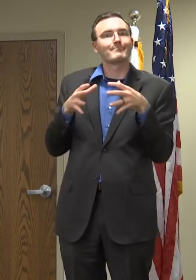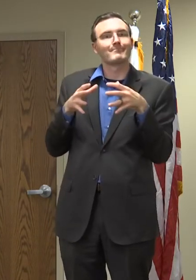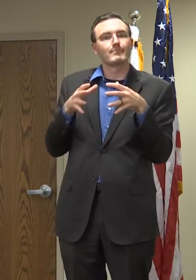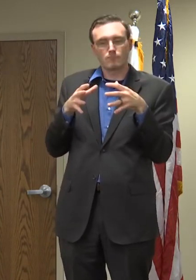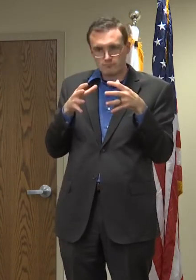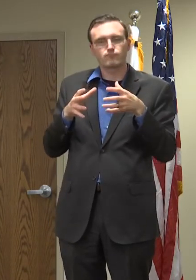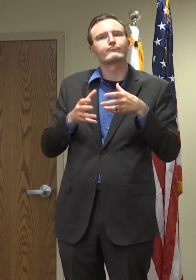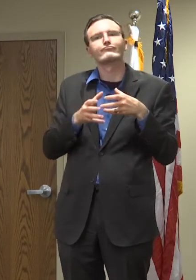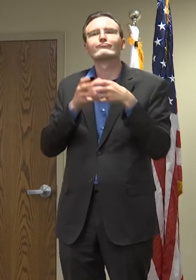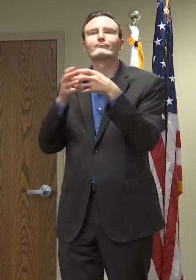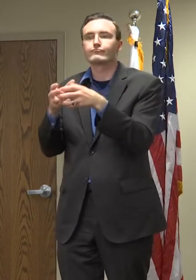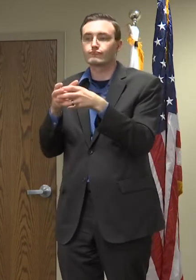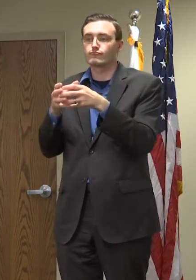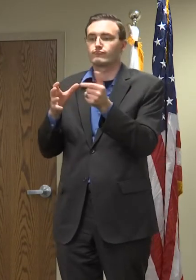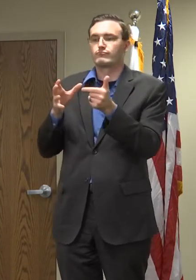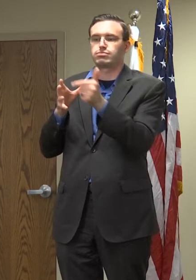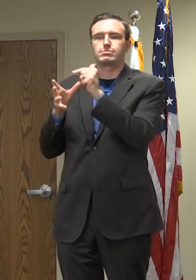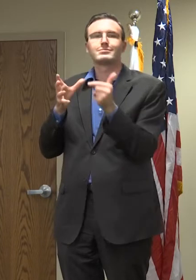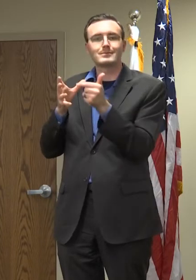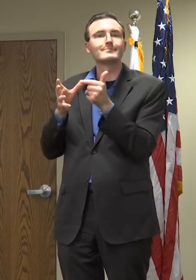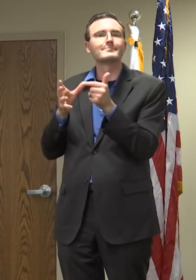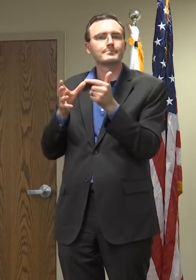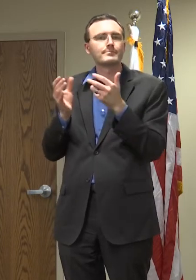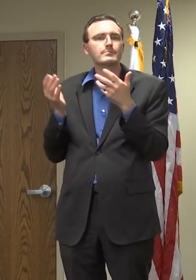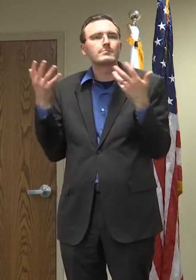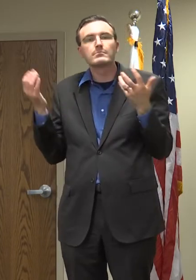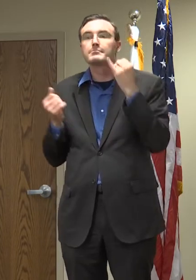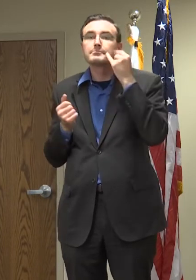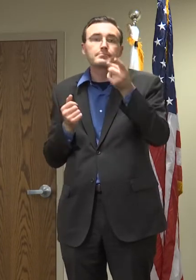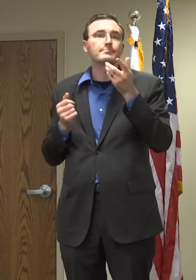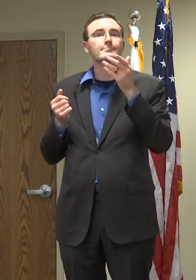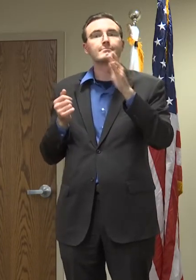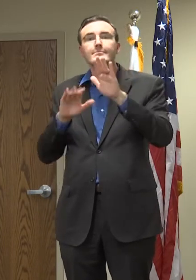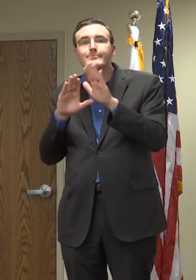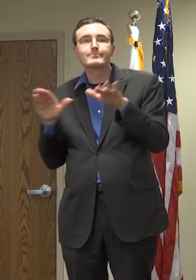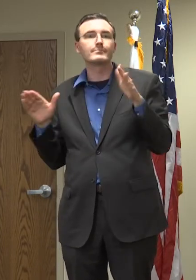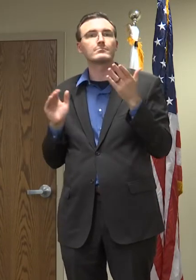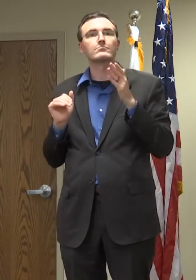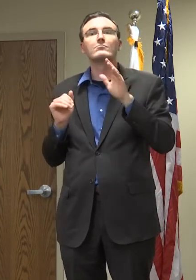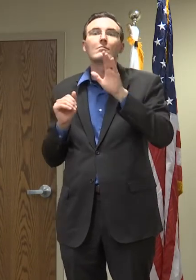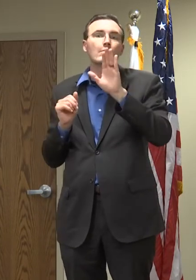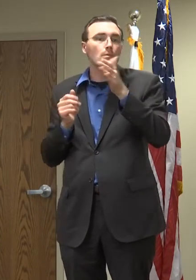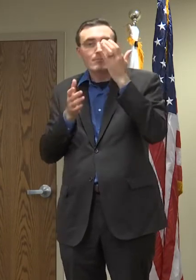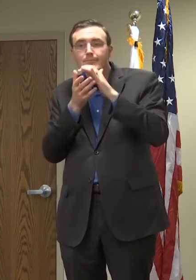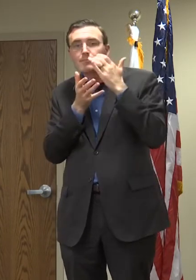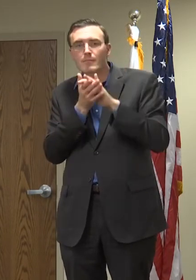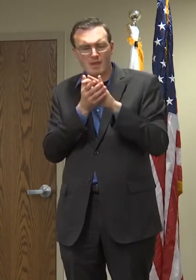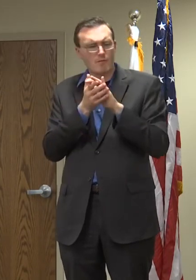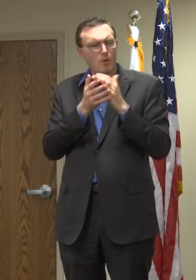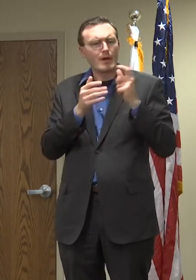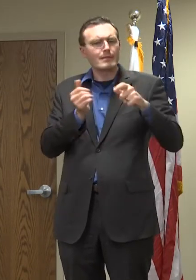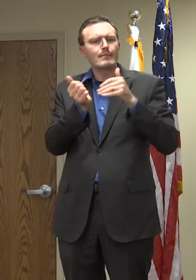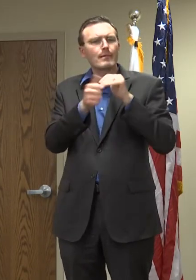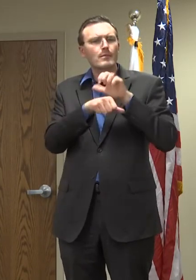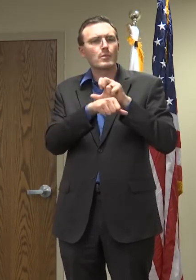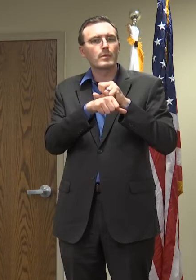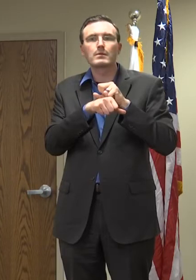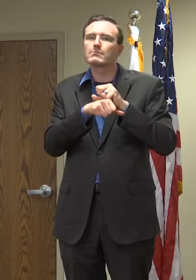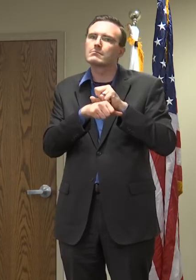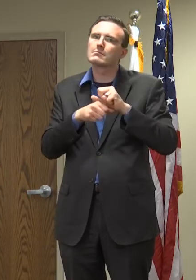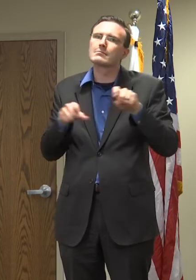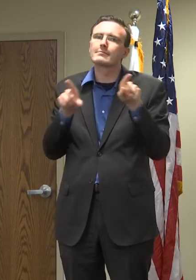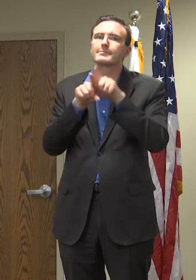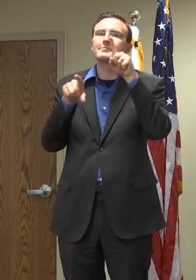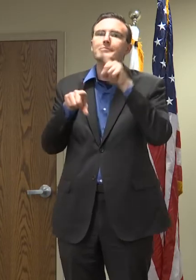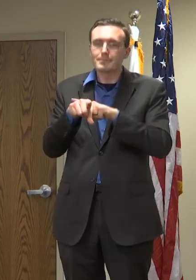if you, your family members are coming in for your preventive care, get it all together and wear your mask. We